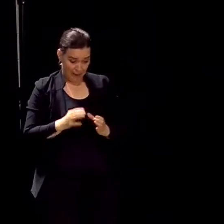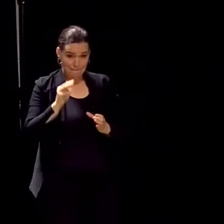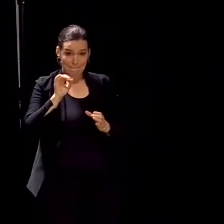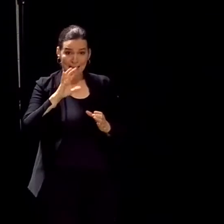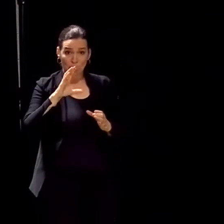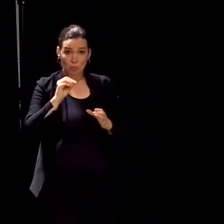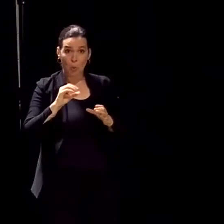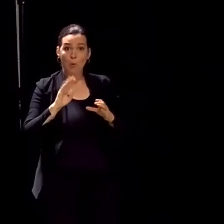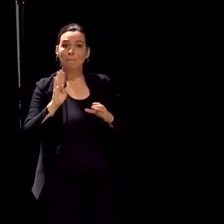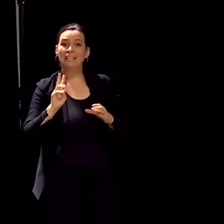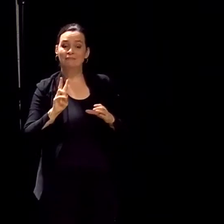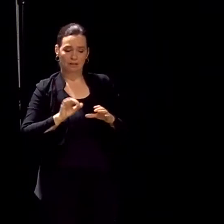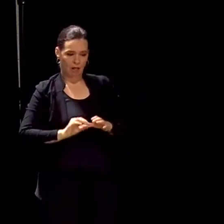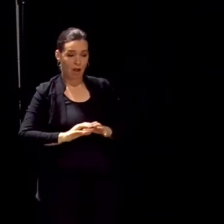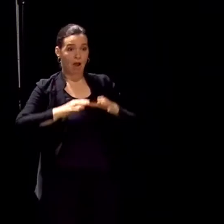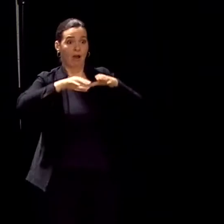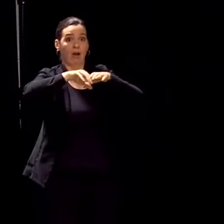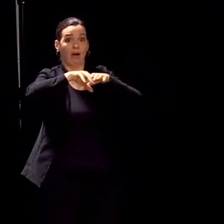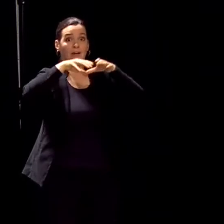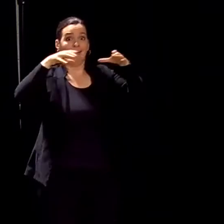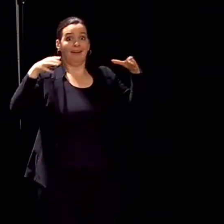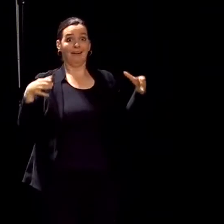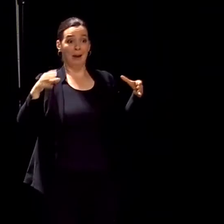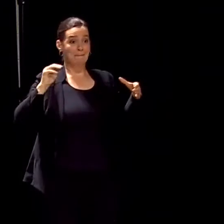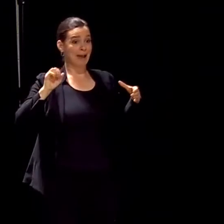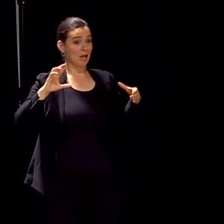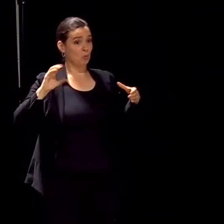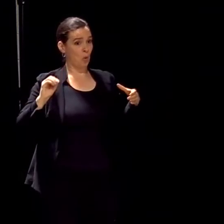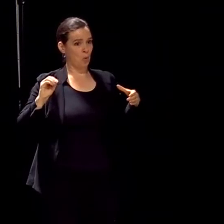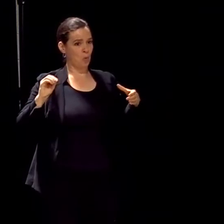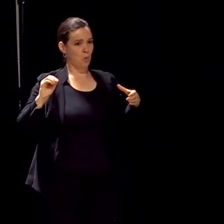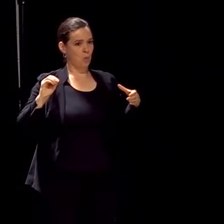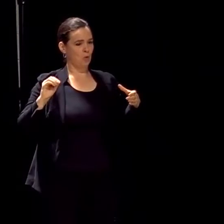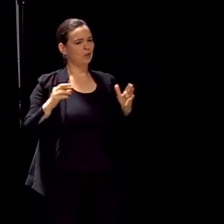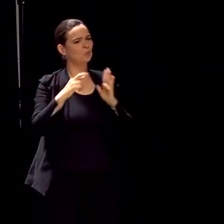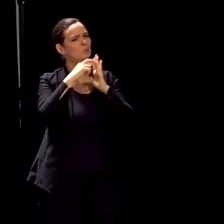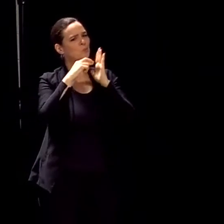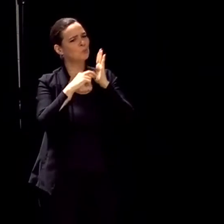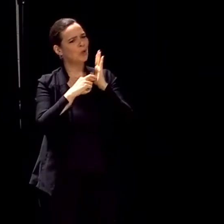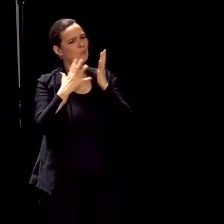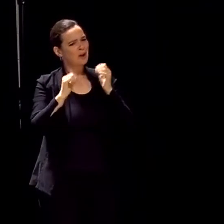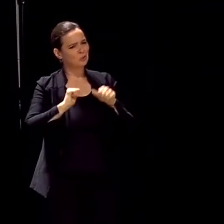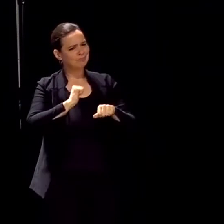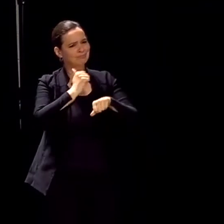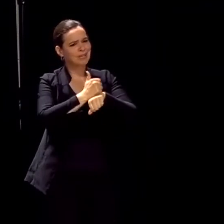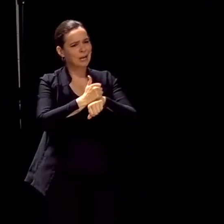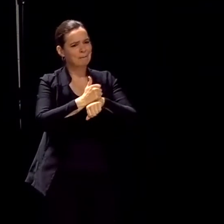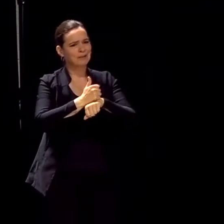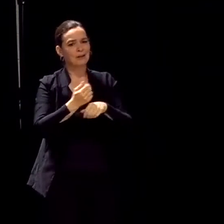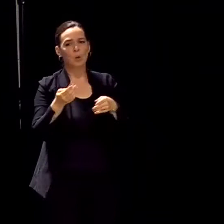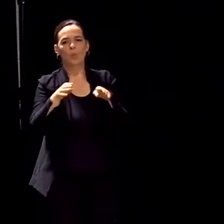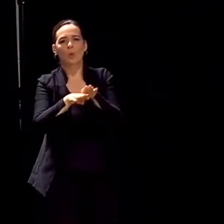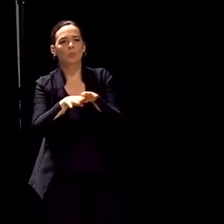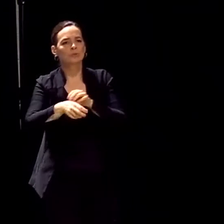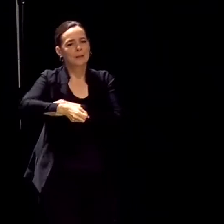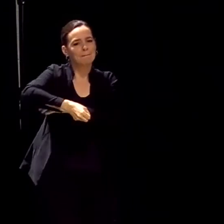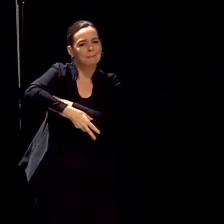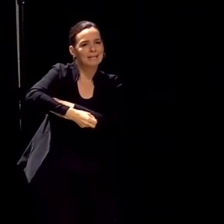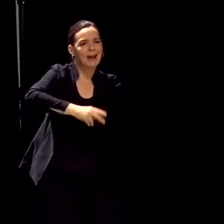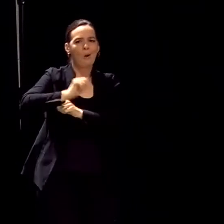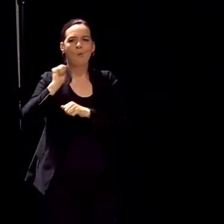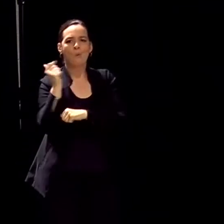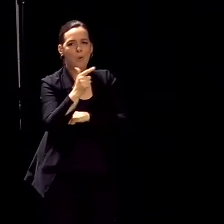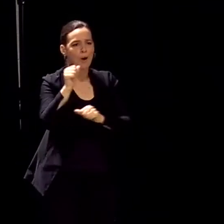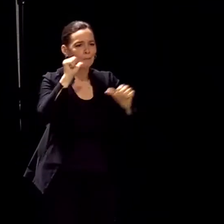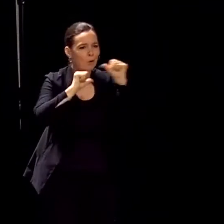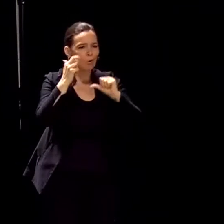why countywide 12 o'clock bars and restaurants. That's until we get through this. That's what it's going to be. Are those